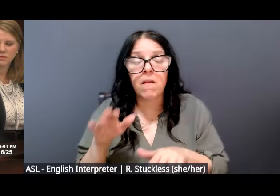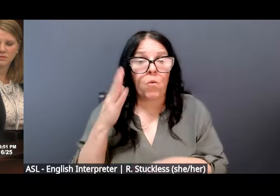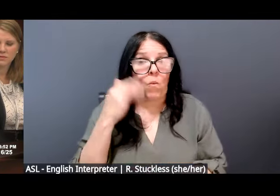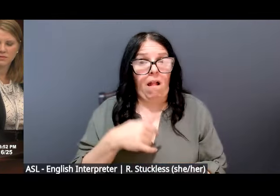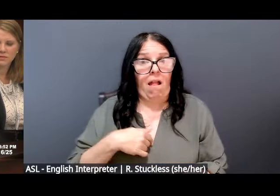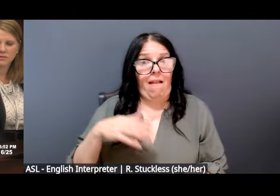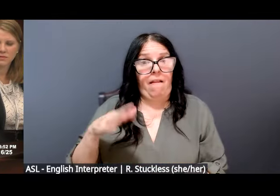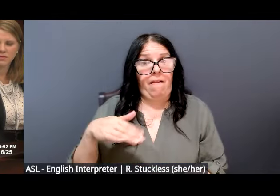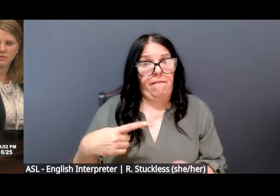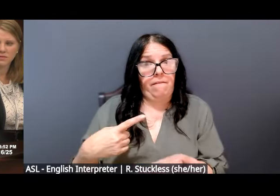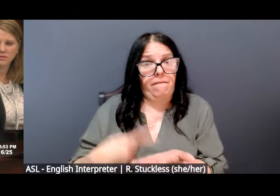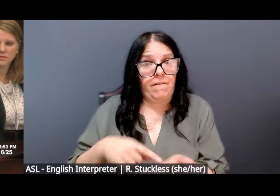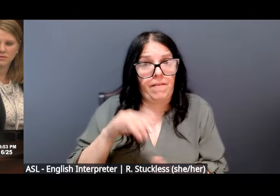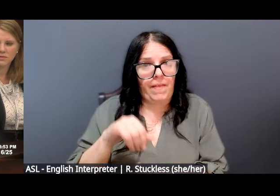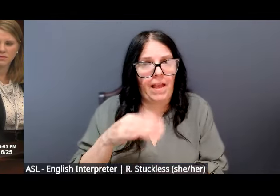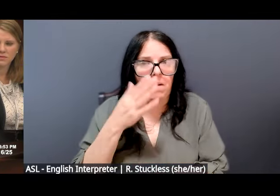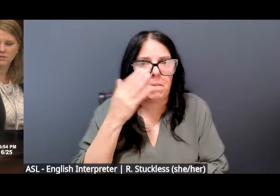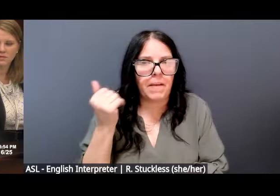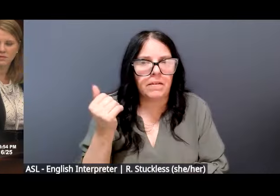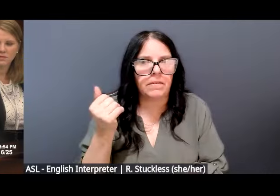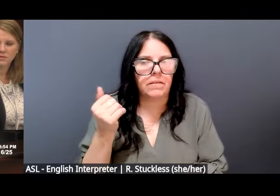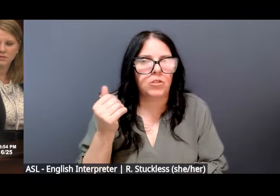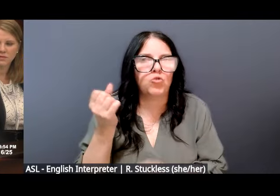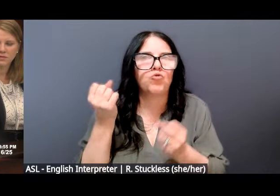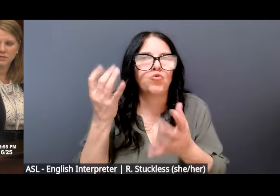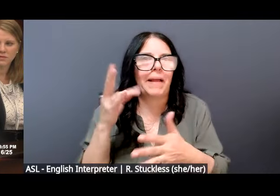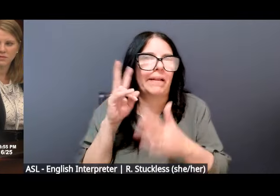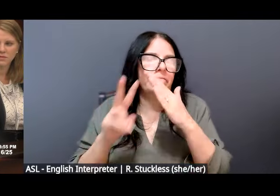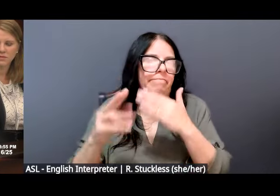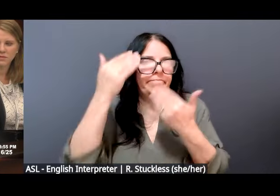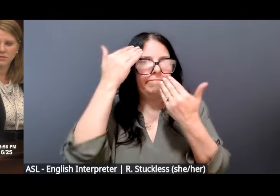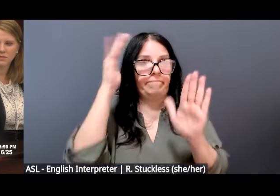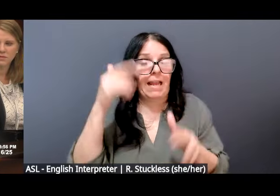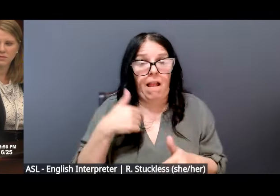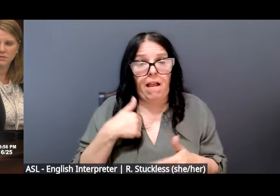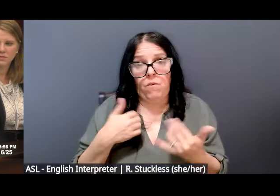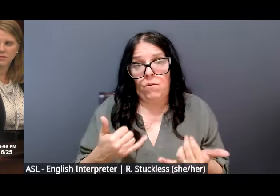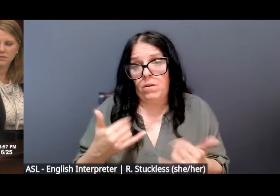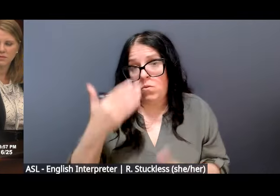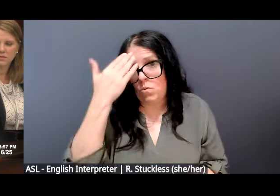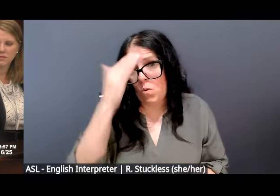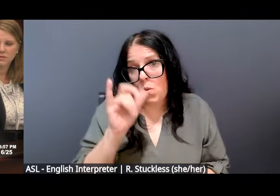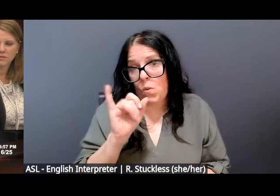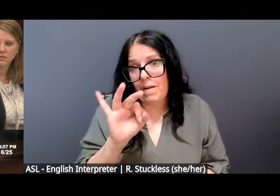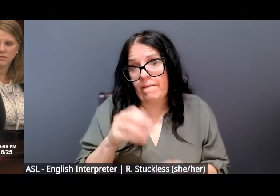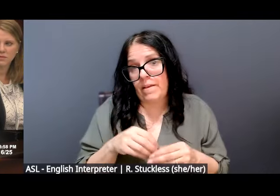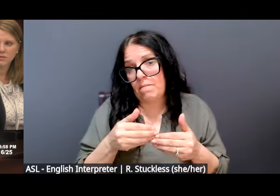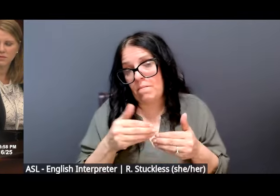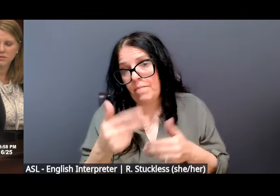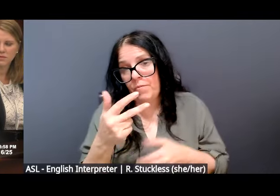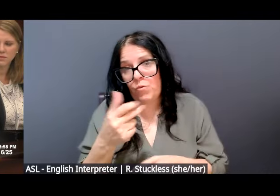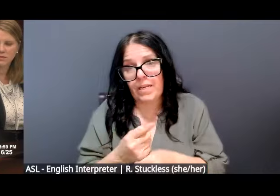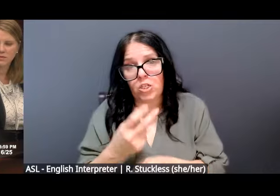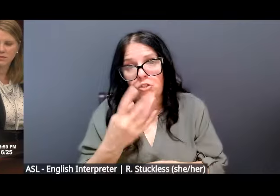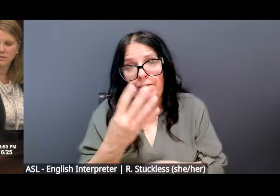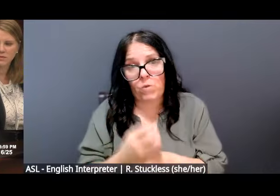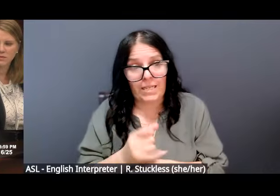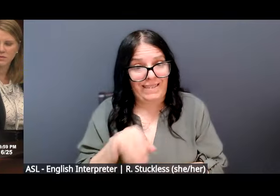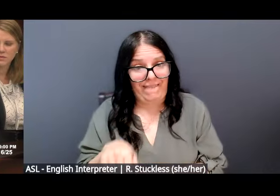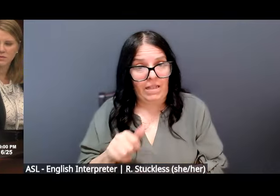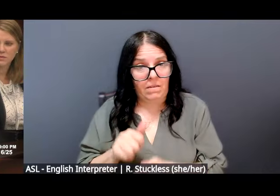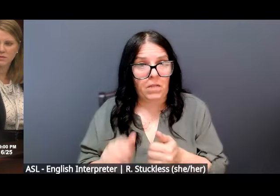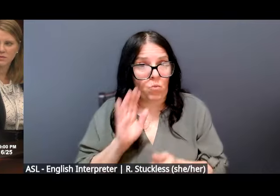local election, is because it is too many unknowns. I don't know sitting here whether or not in 3-4 years, if this were to pass, if we would have